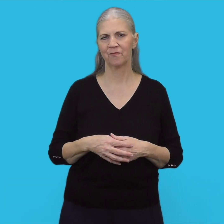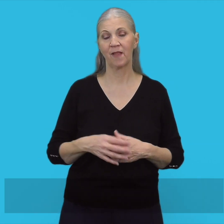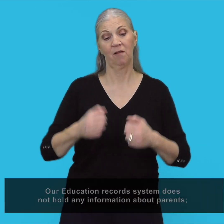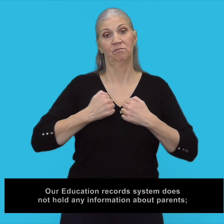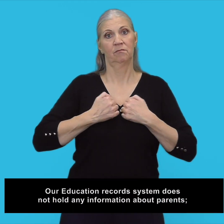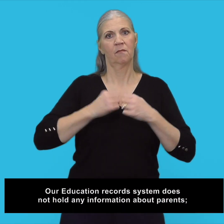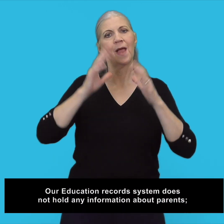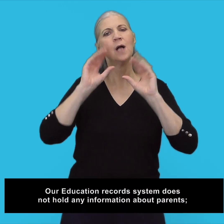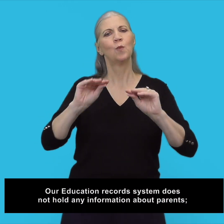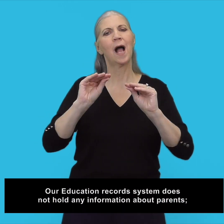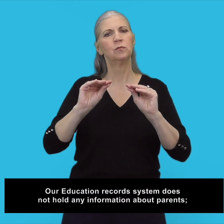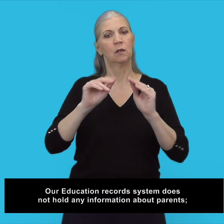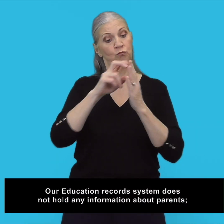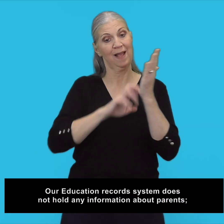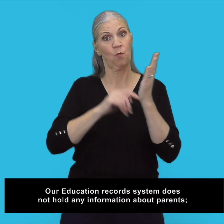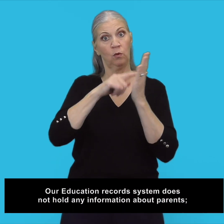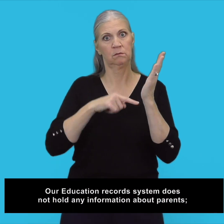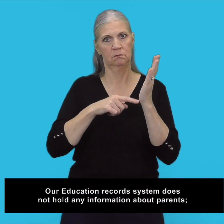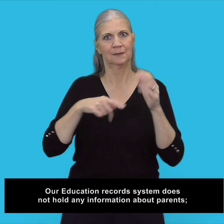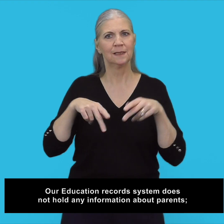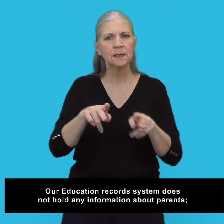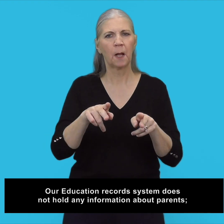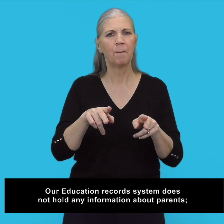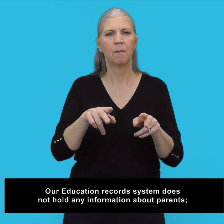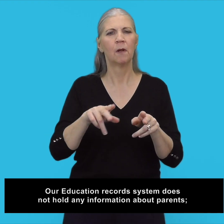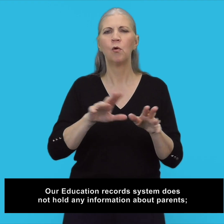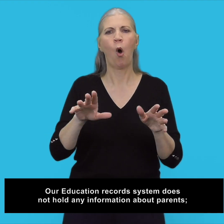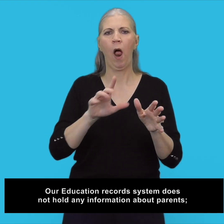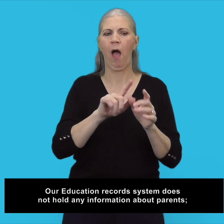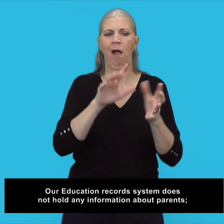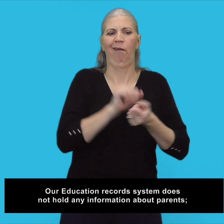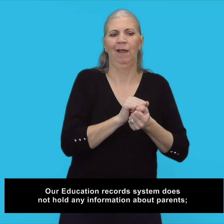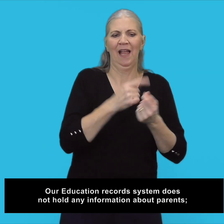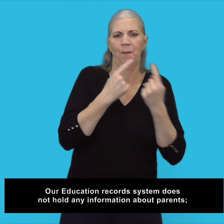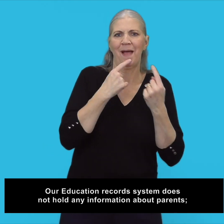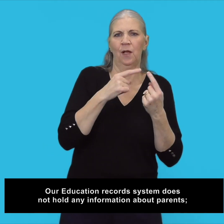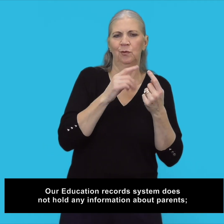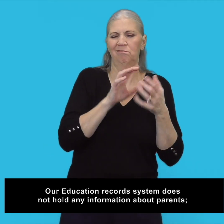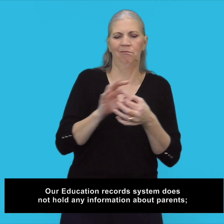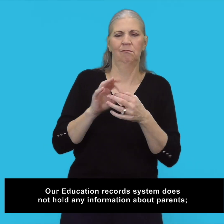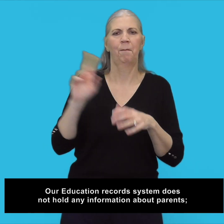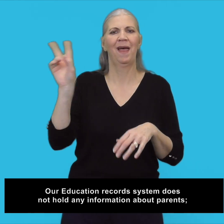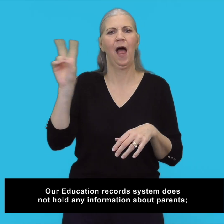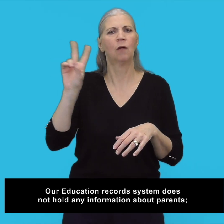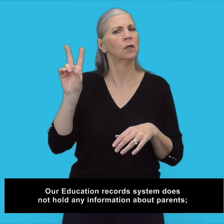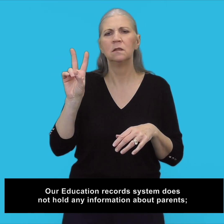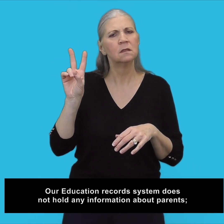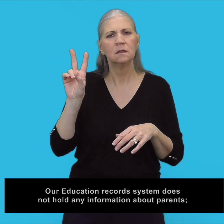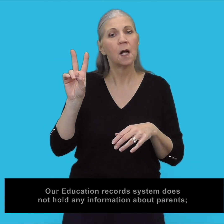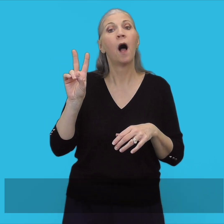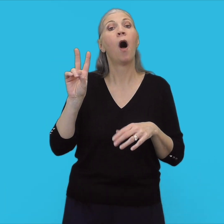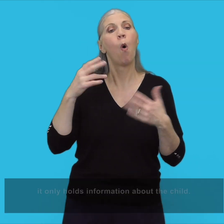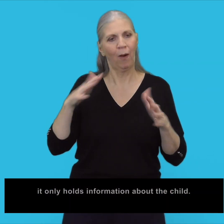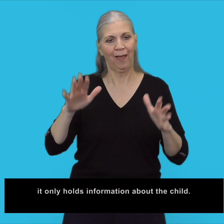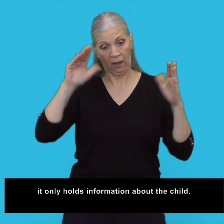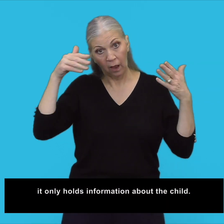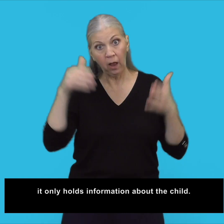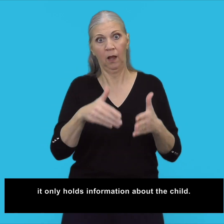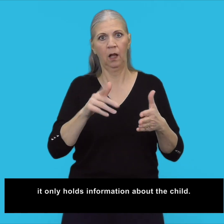Our education records system does not hold any information about parents. It only holds